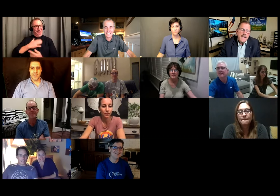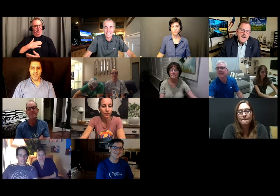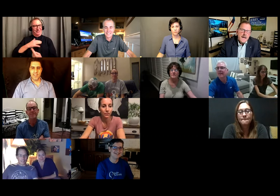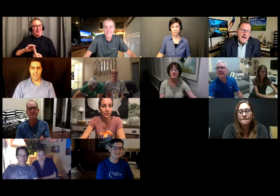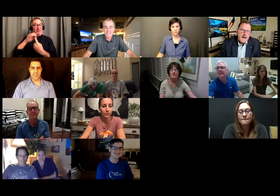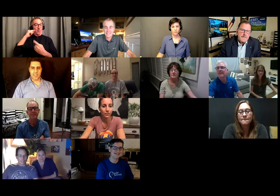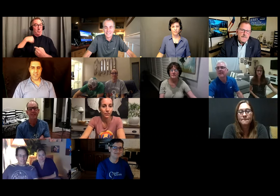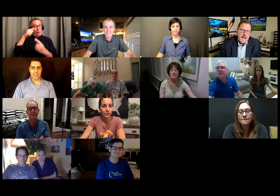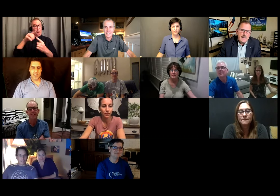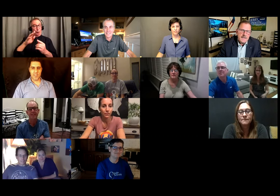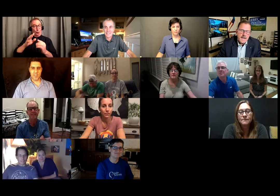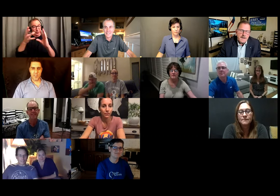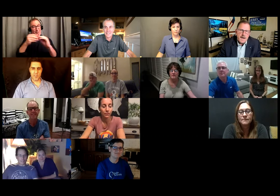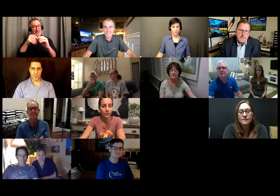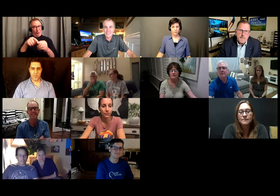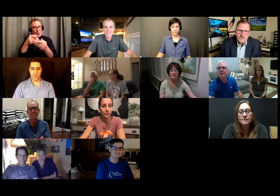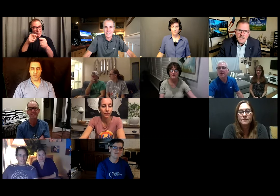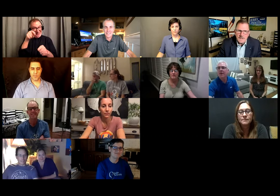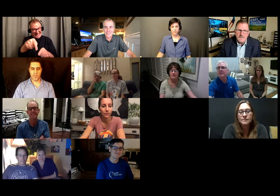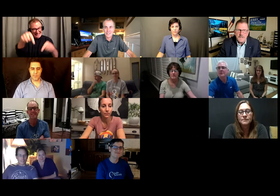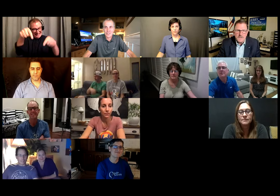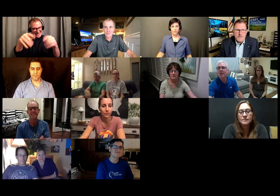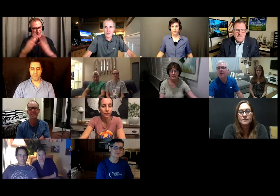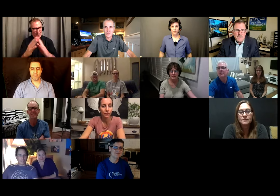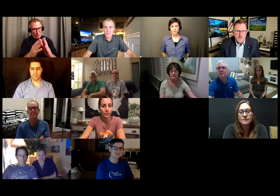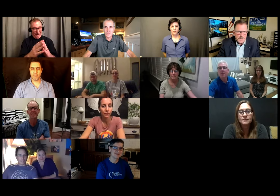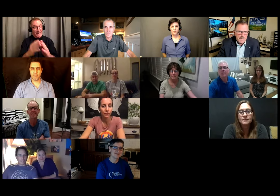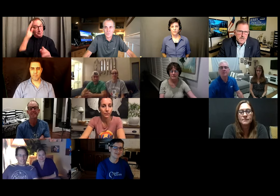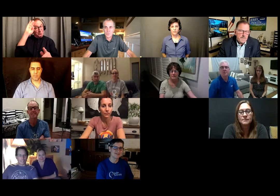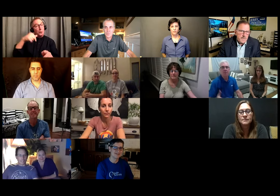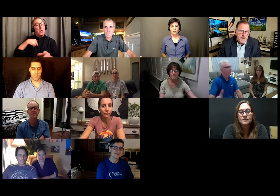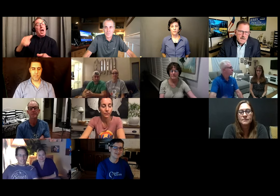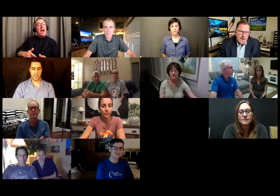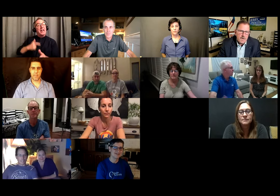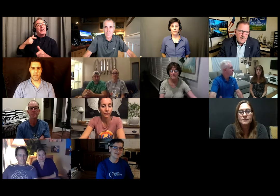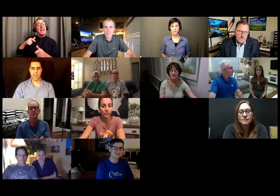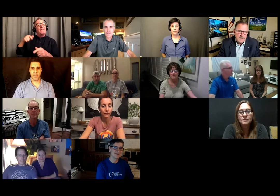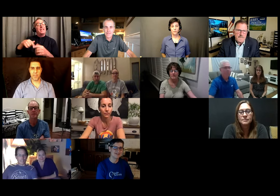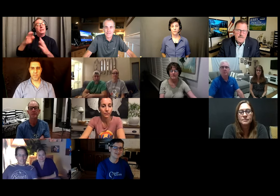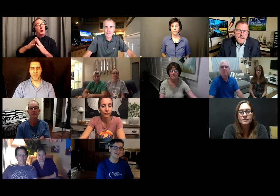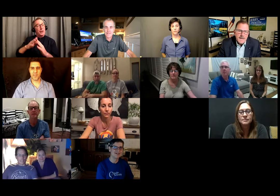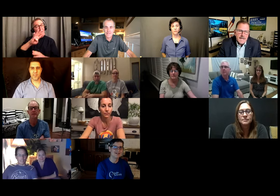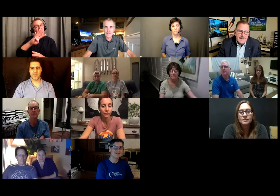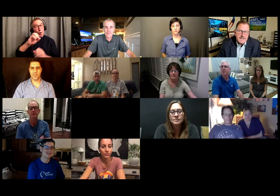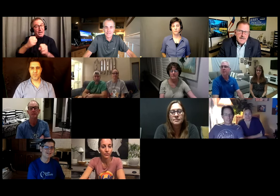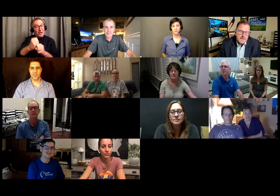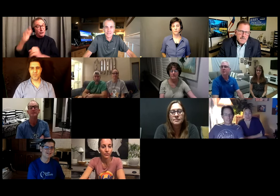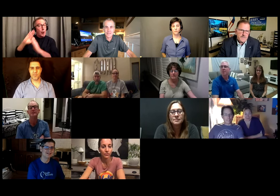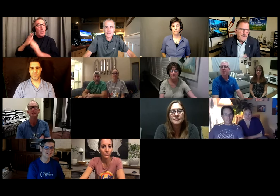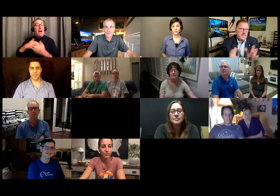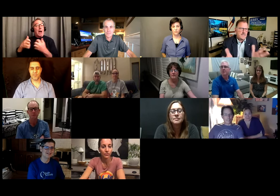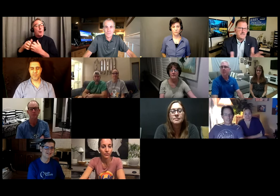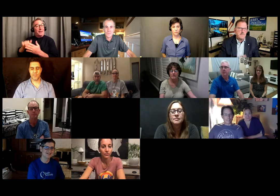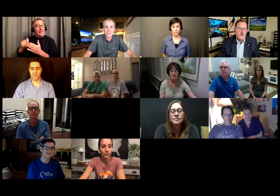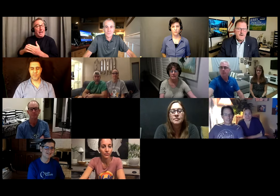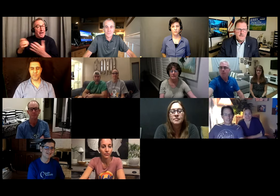community. As I partially lived in this community 40 years ago with my roommate, Carl, who was deaf. And it's, as we